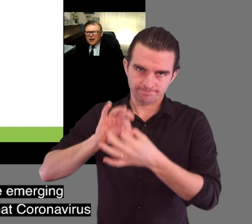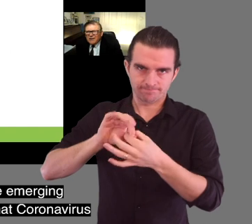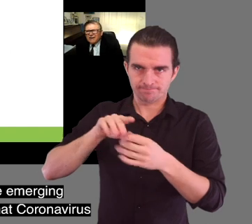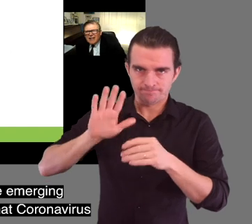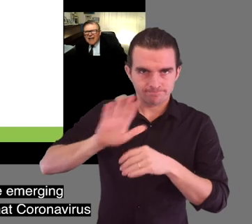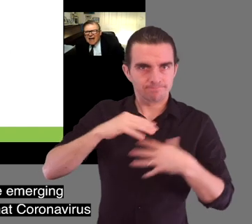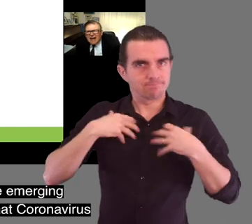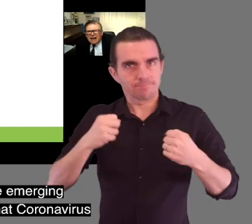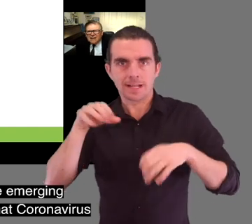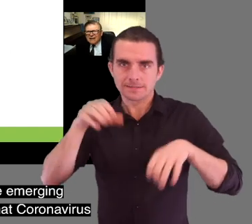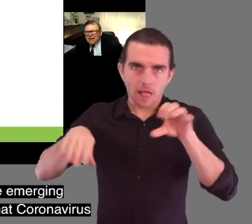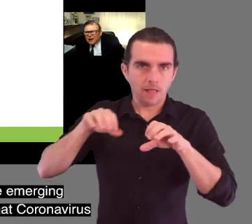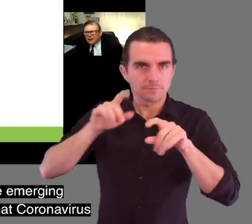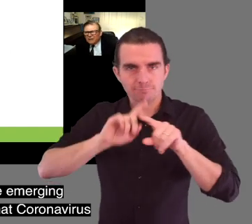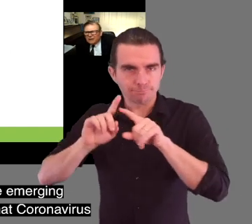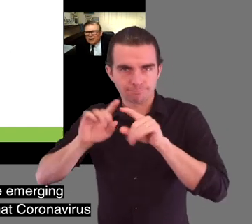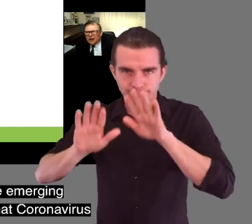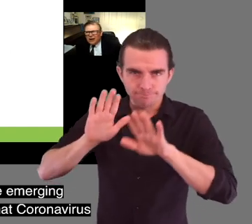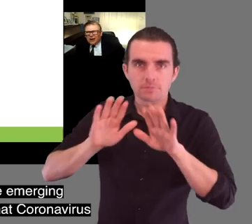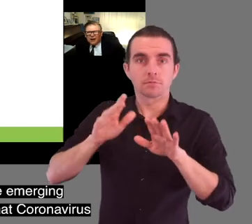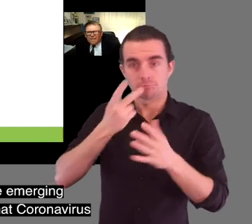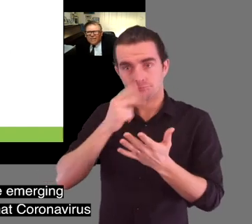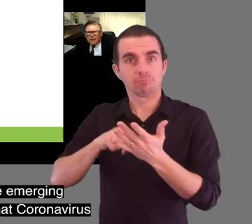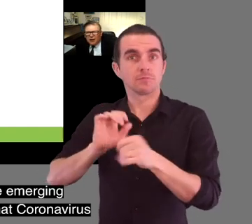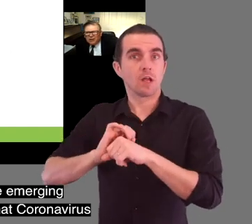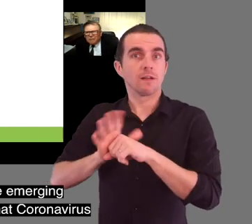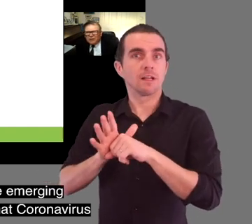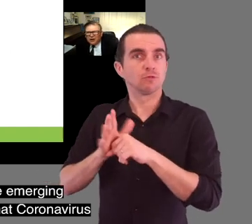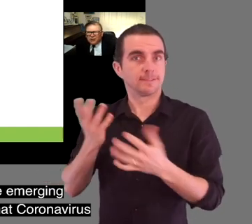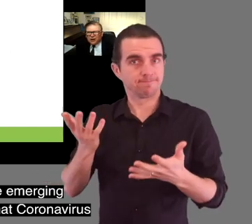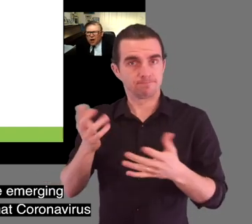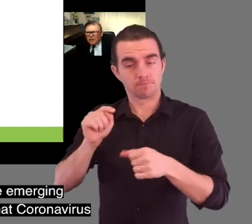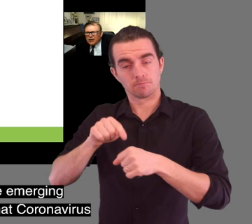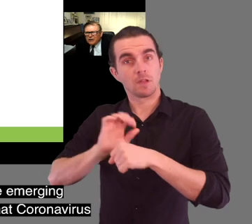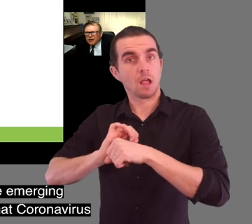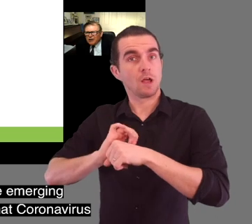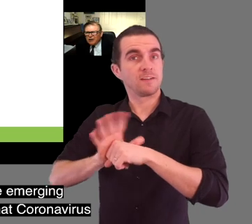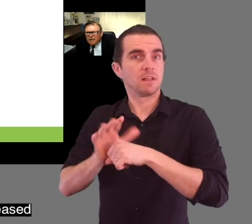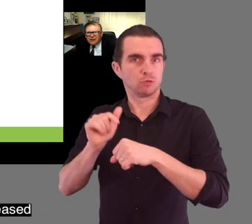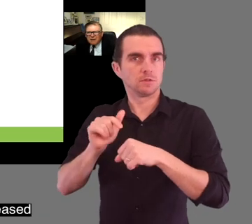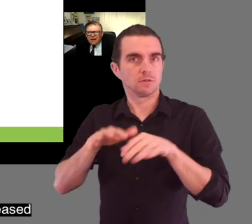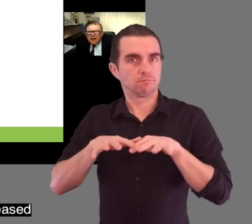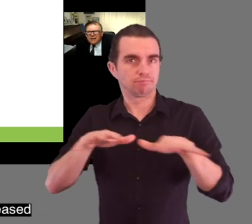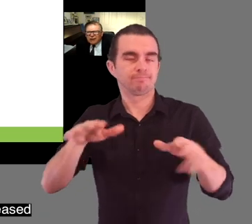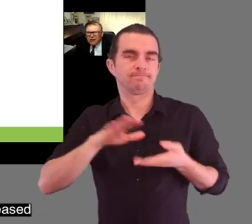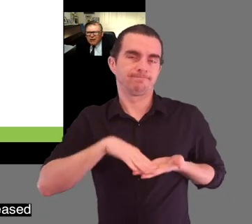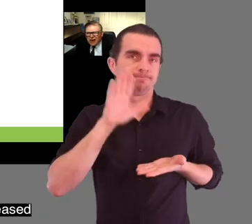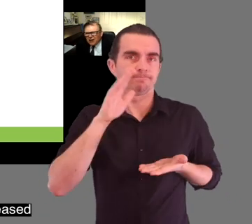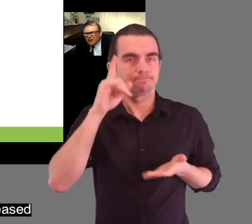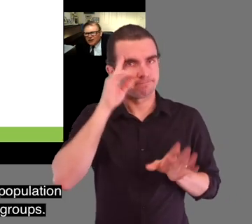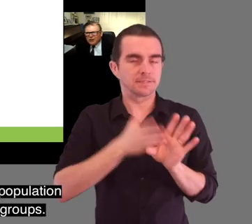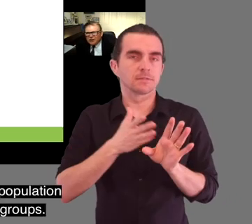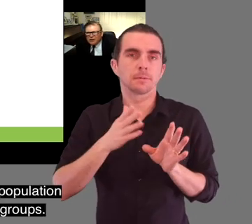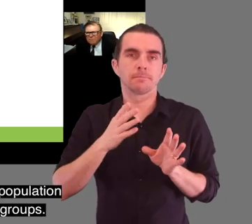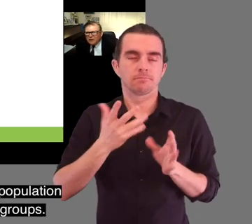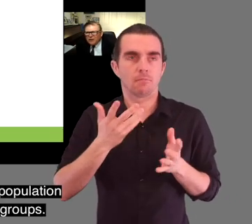Health Engineering. And also, the emerging research on COVID shows that the coronavirus pandemic has increased